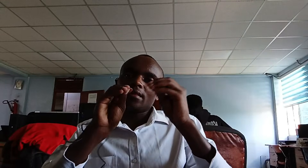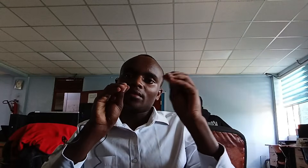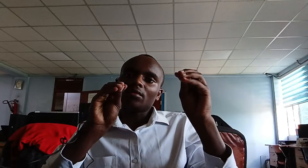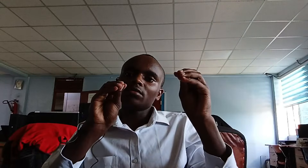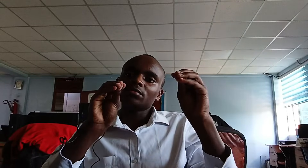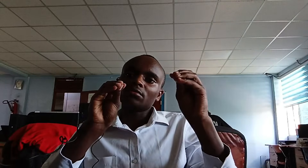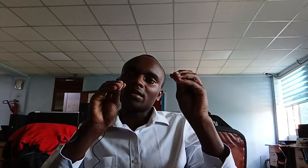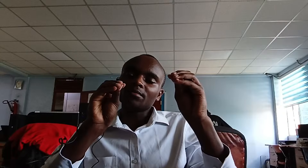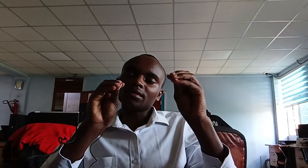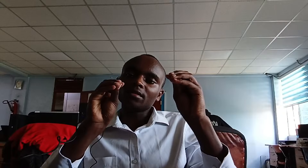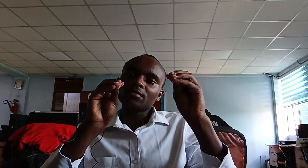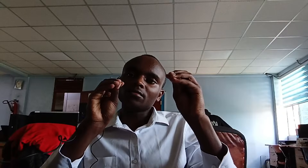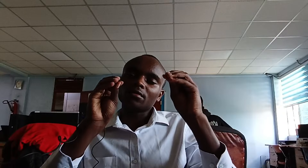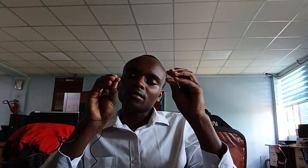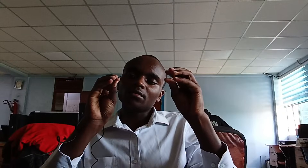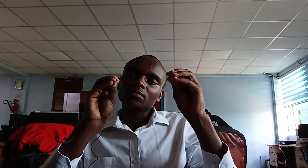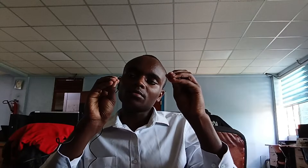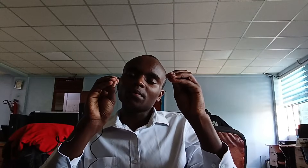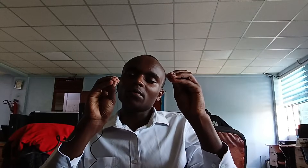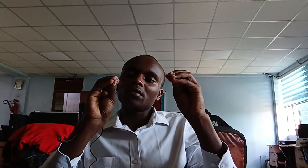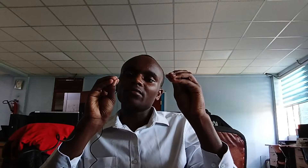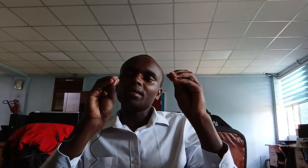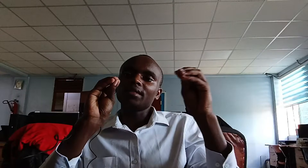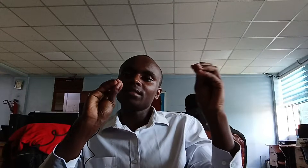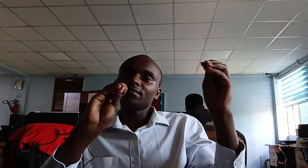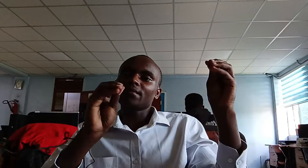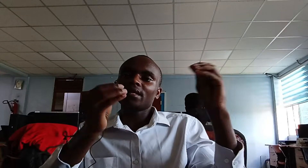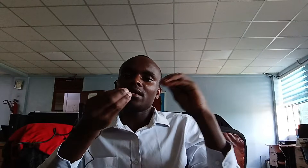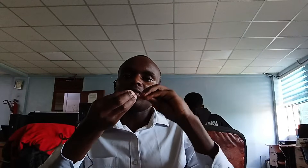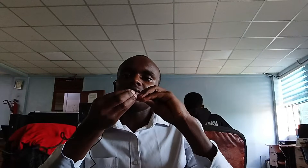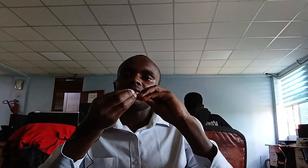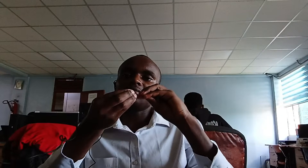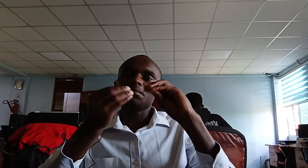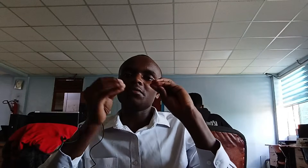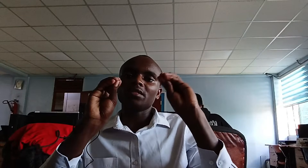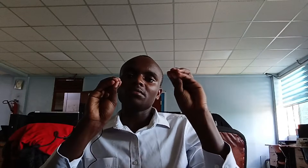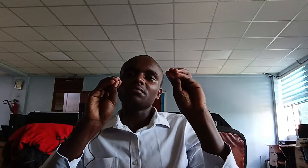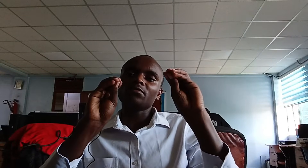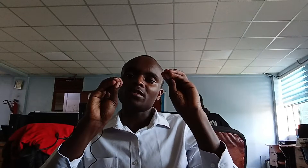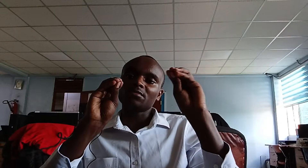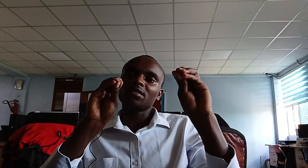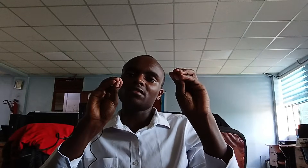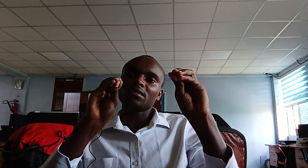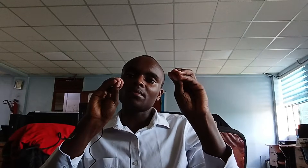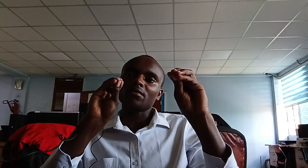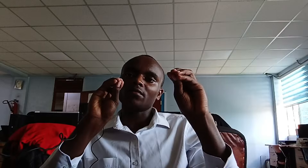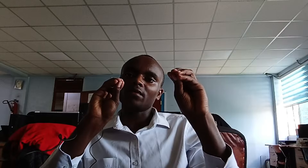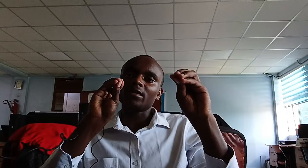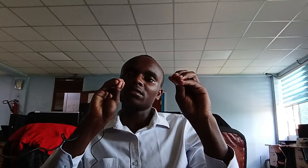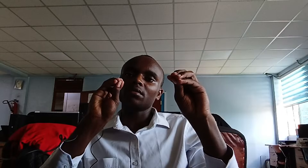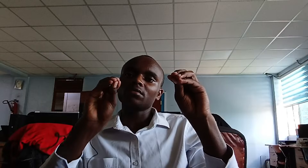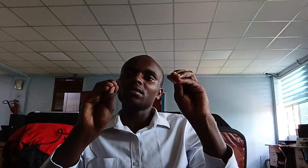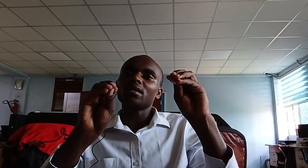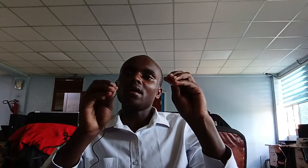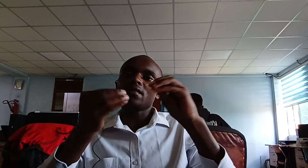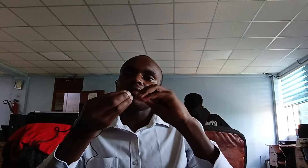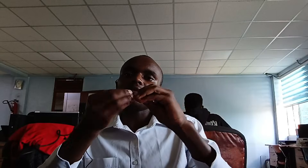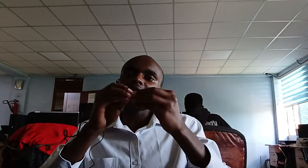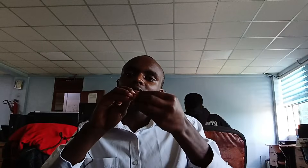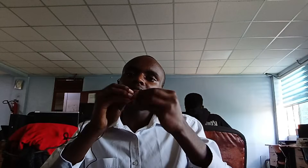Those who has meet those people who have met. Now maybe we assume this is the mouth of the one spouse. The other one